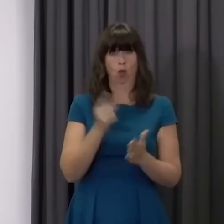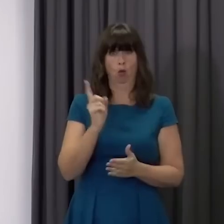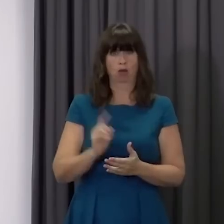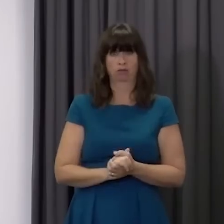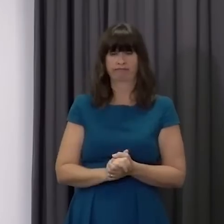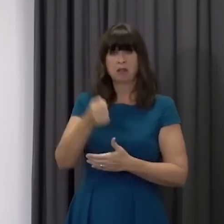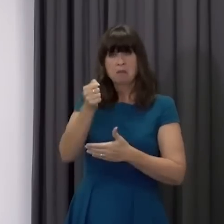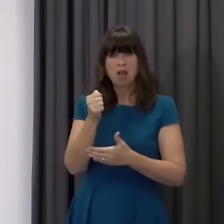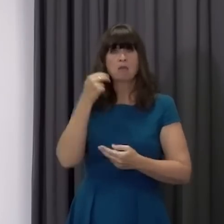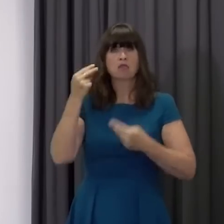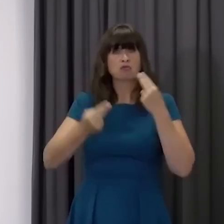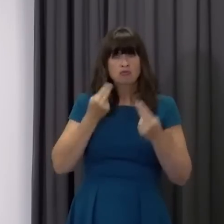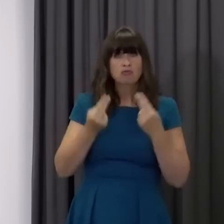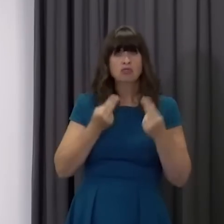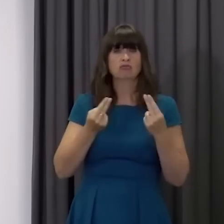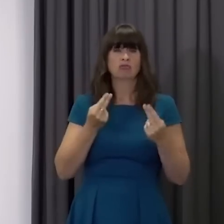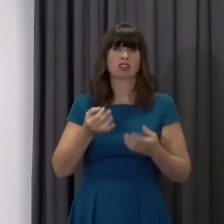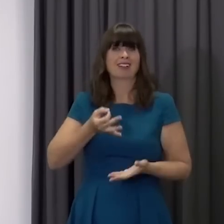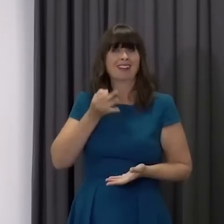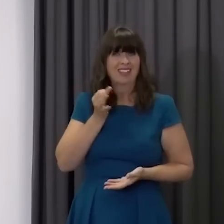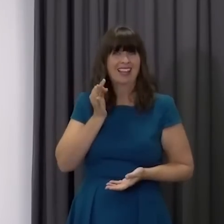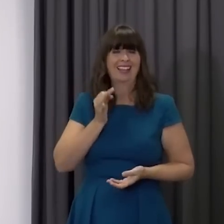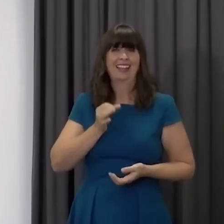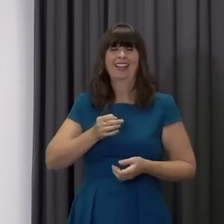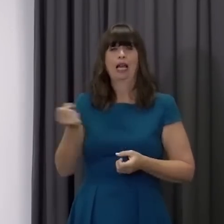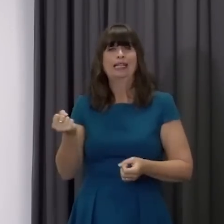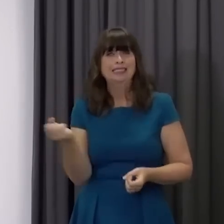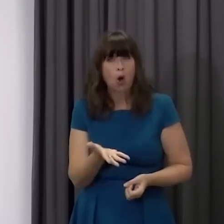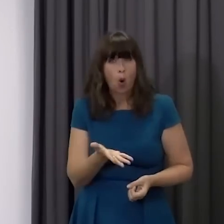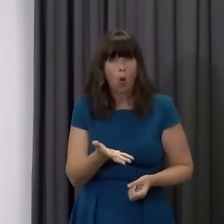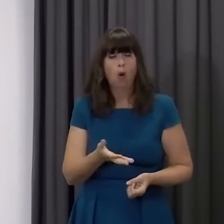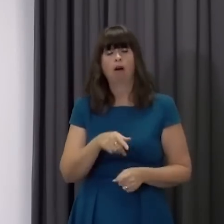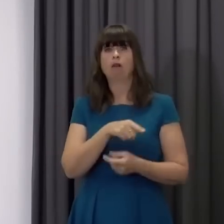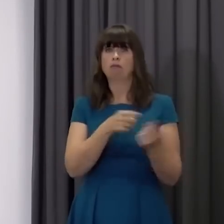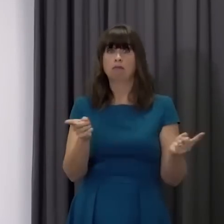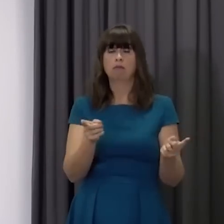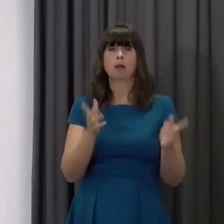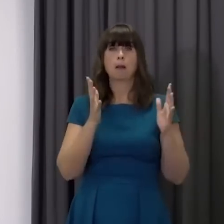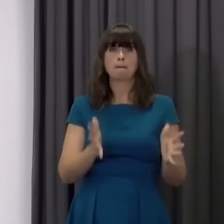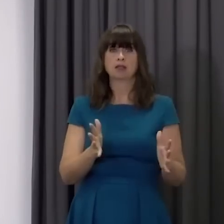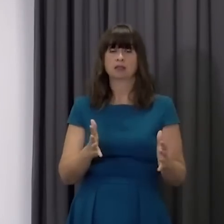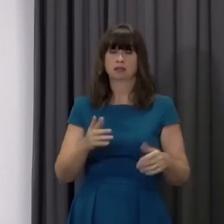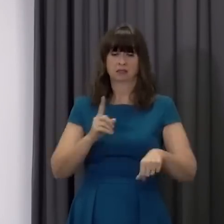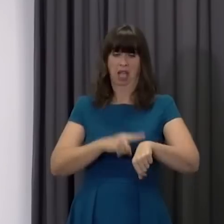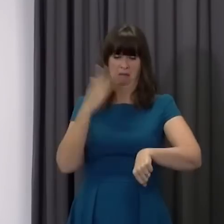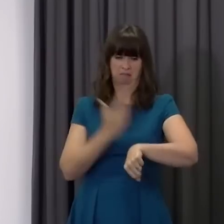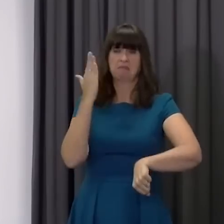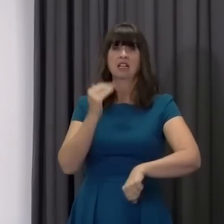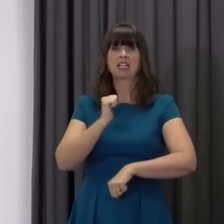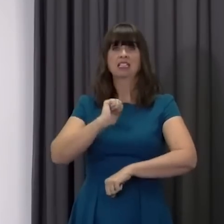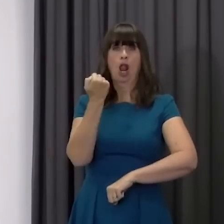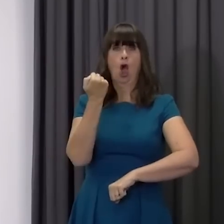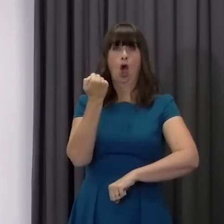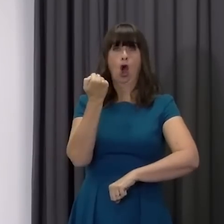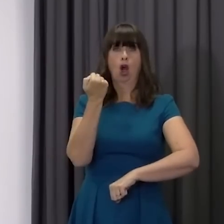hospitality businesses in Wales, including pubs, cafes, restaurants and casinos, will have to stop serving alcohol at 10